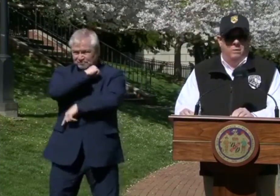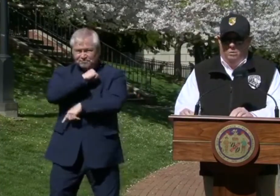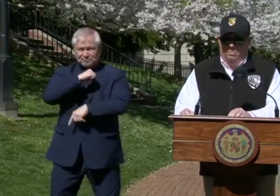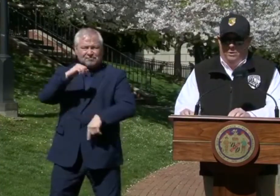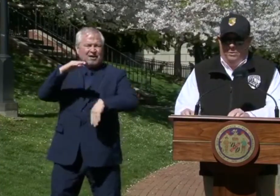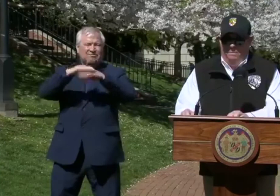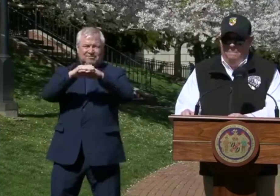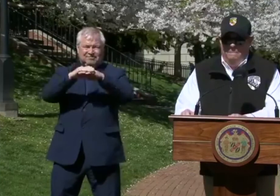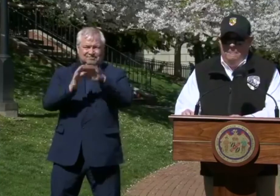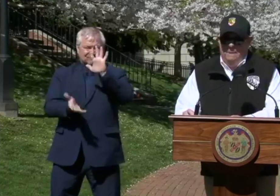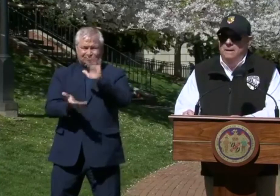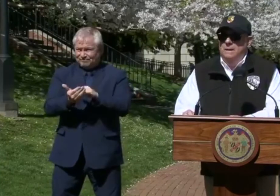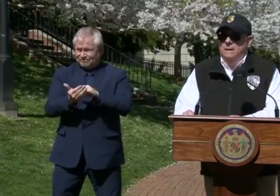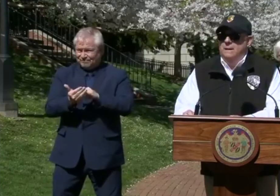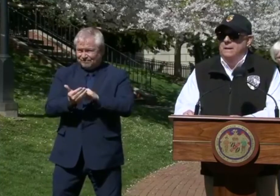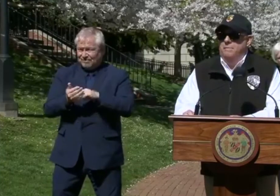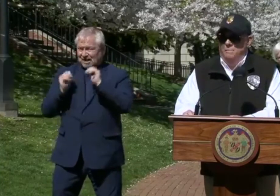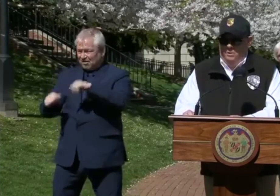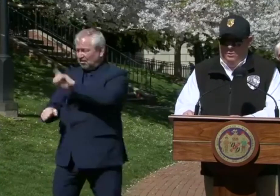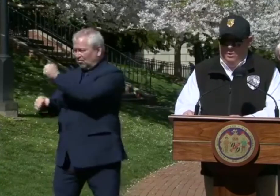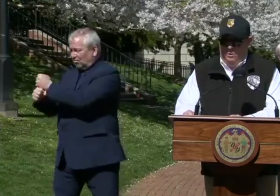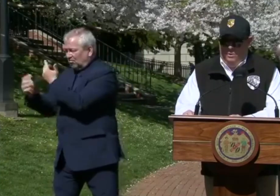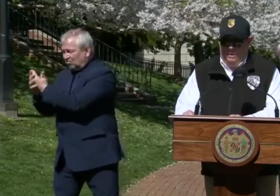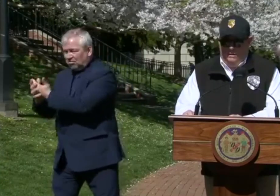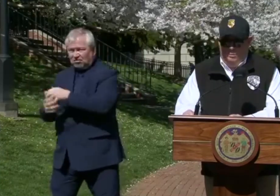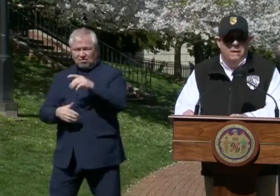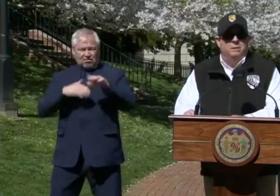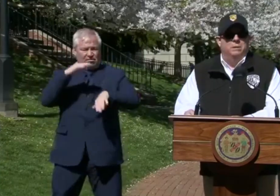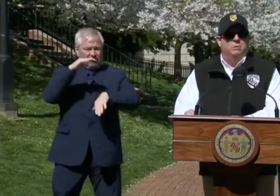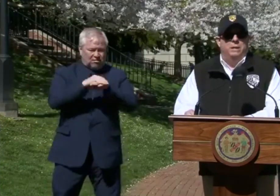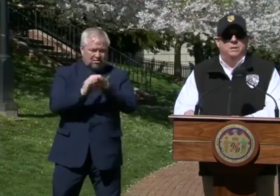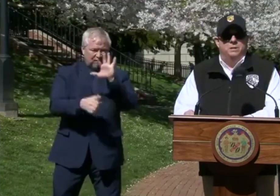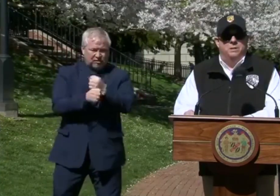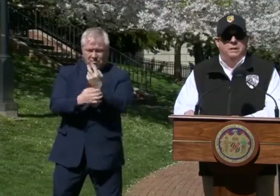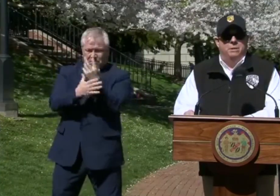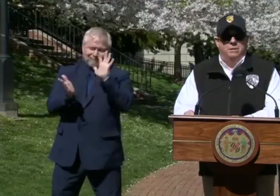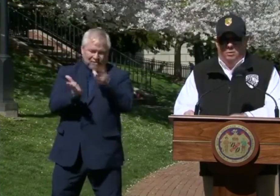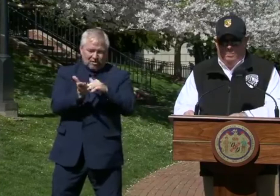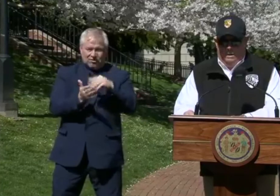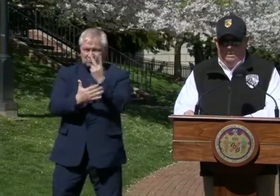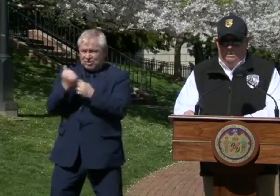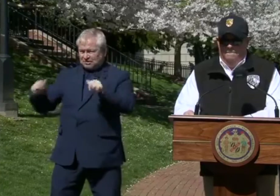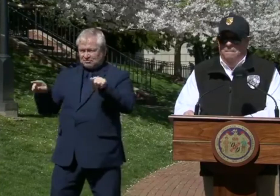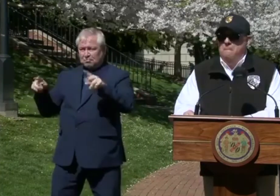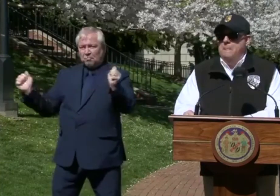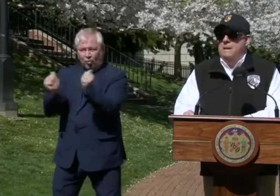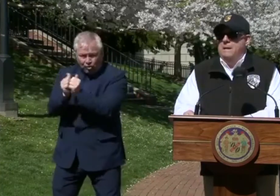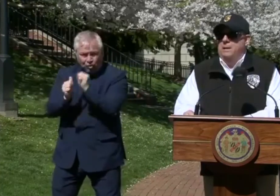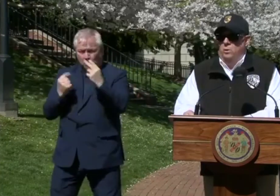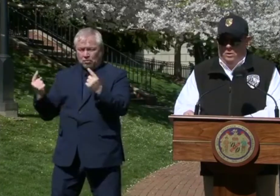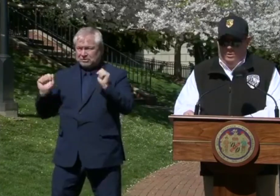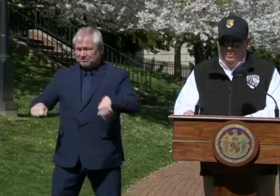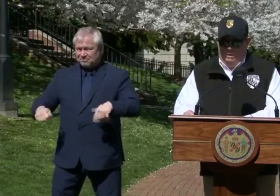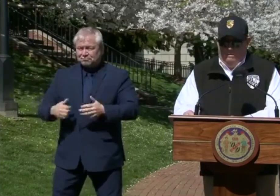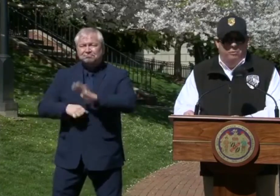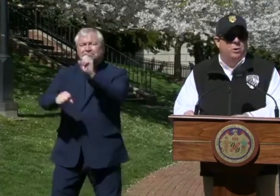$5,000 or both. In an effort to ensure that this message reaches every single Marylander, and in